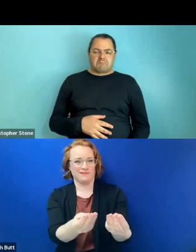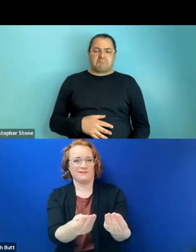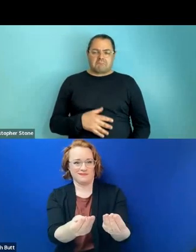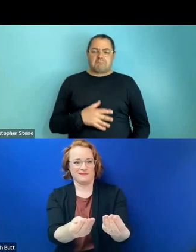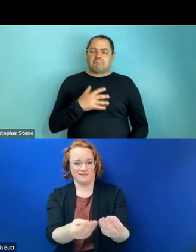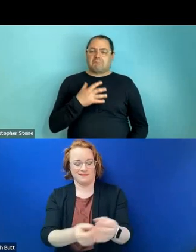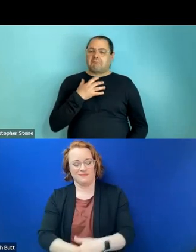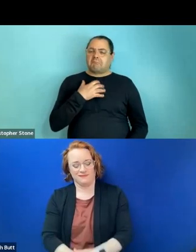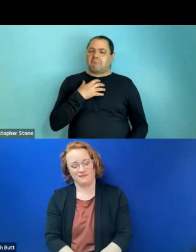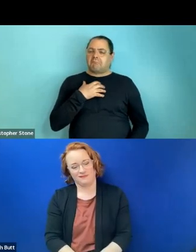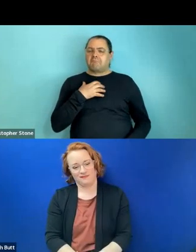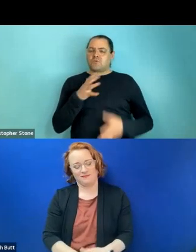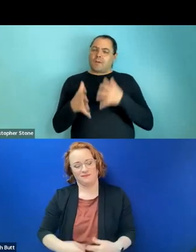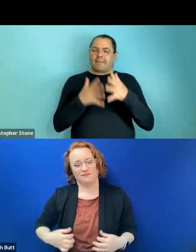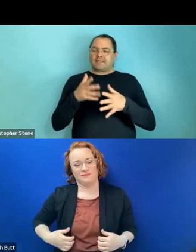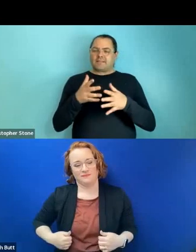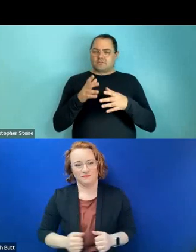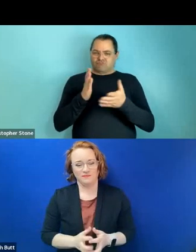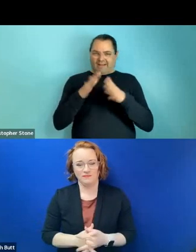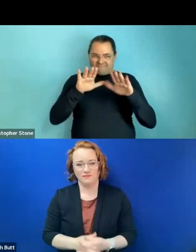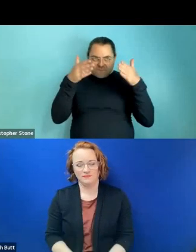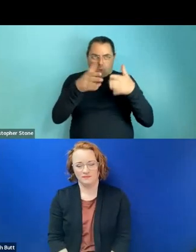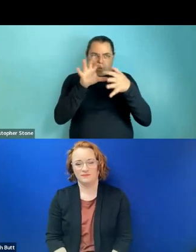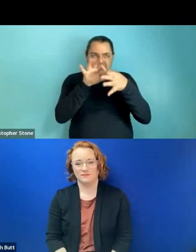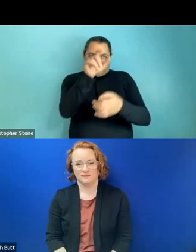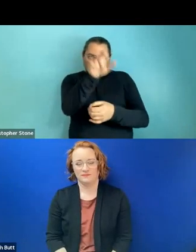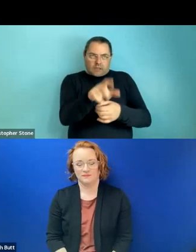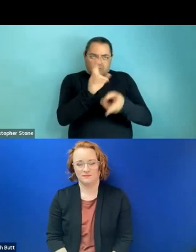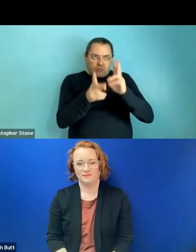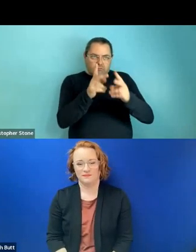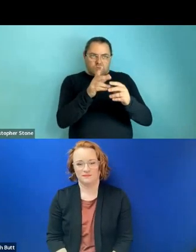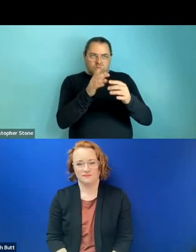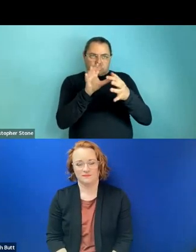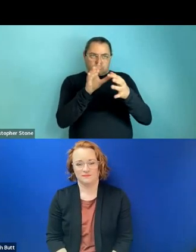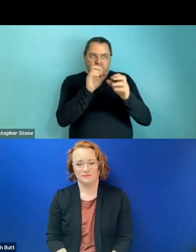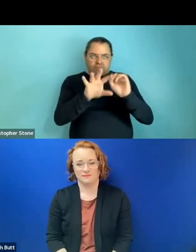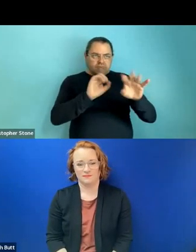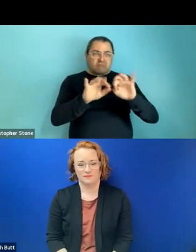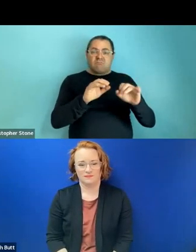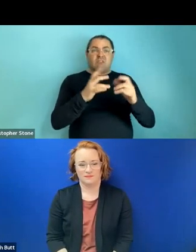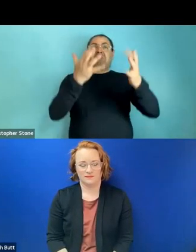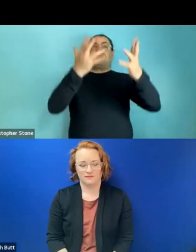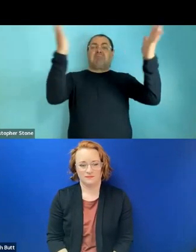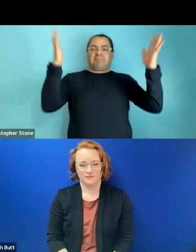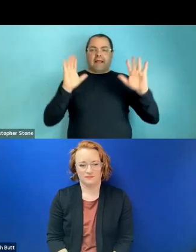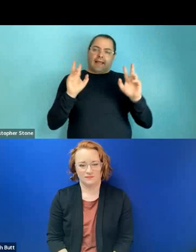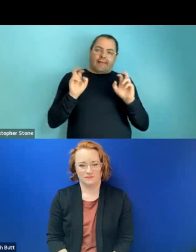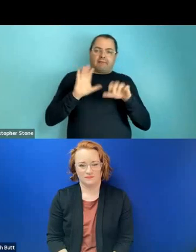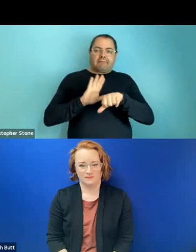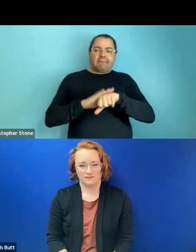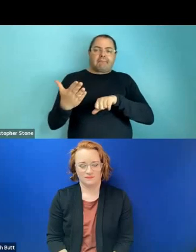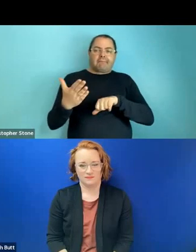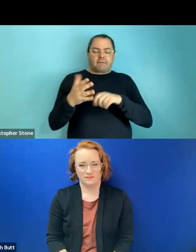what you're saying is you're just really focused on the person that you are interpreting for, and if there's hundreds or thousands of people next to